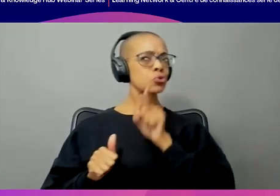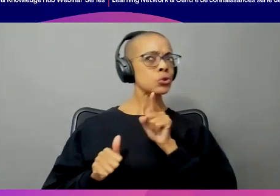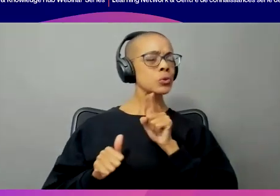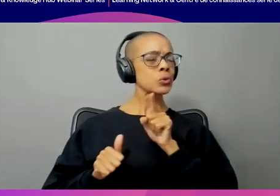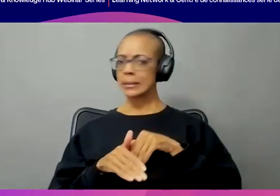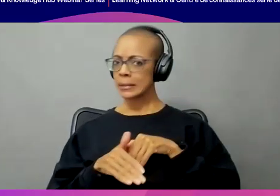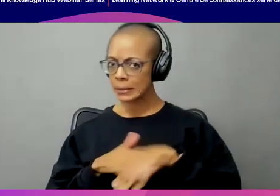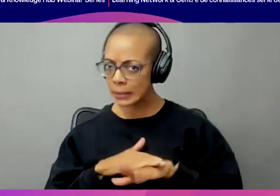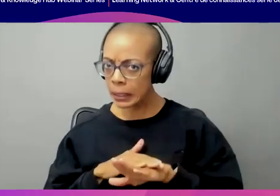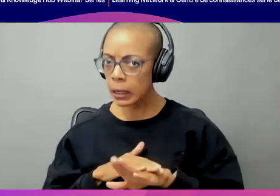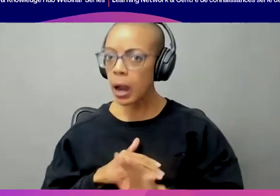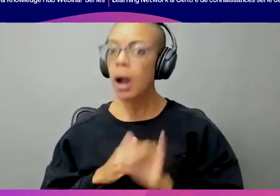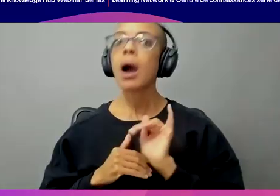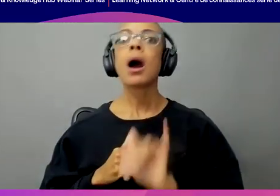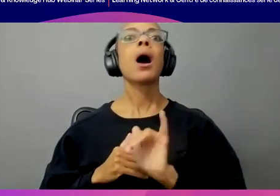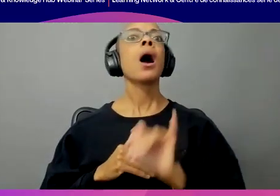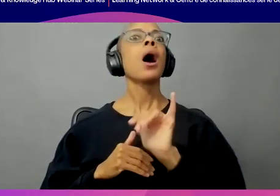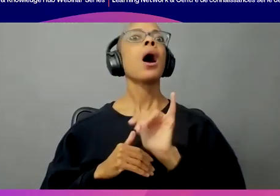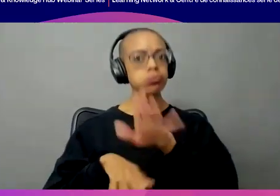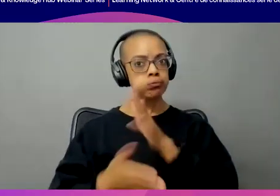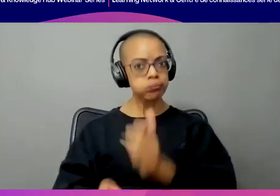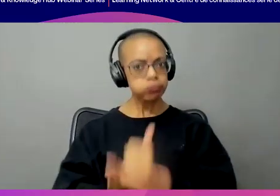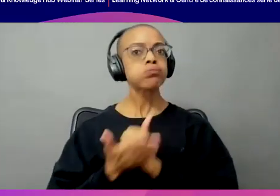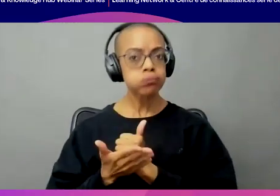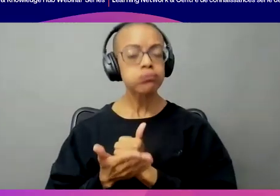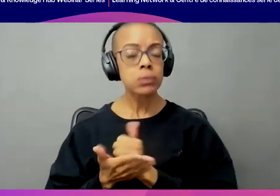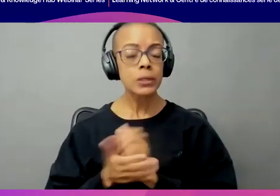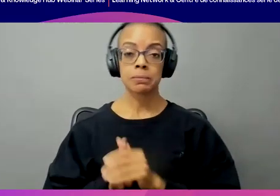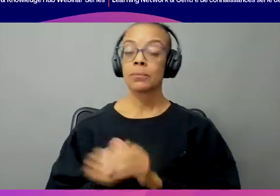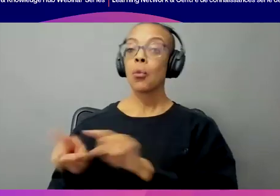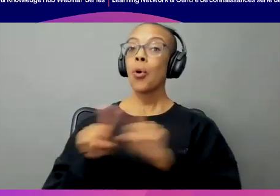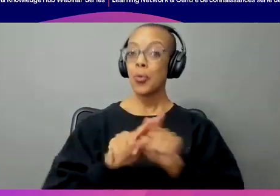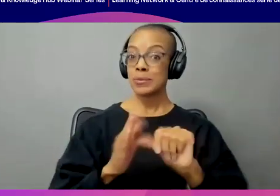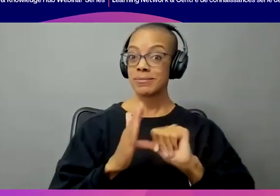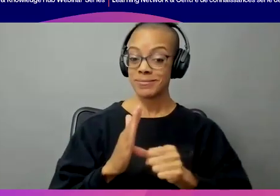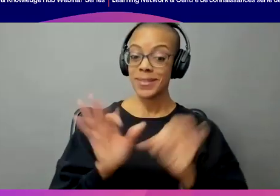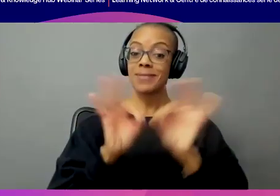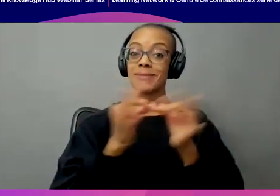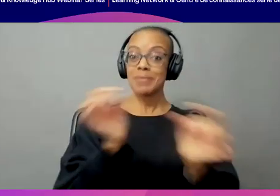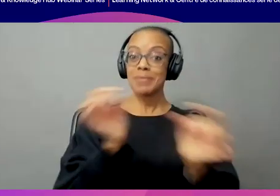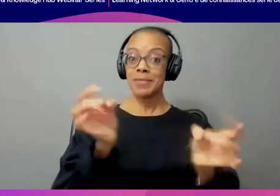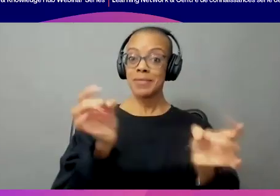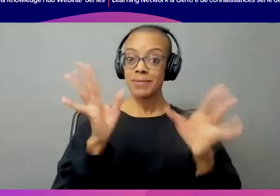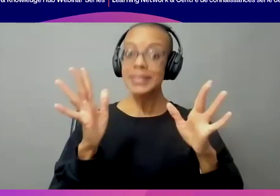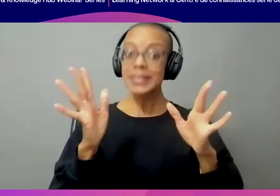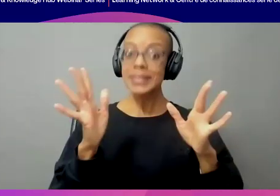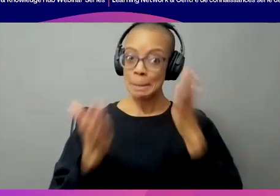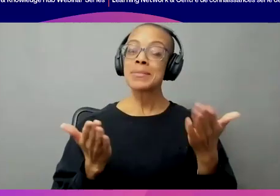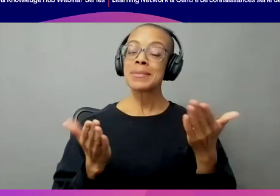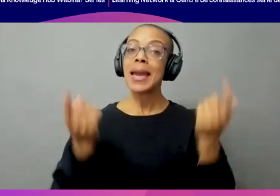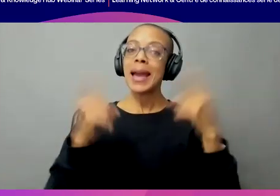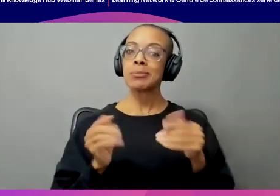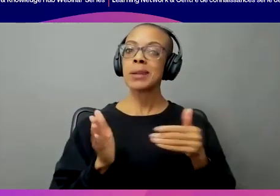really finding it quite helpful. It's also important to note that family violence may be more common in rural areas,